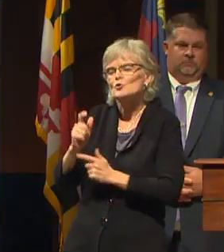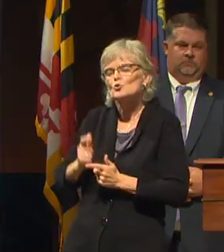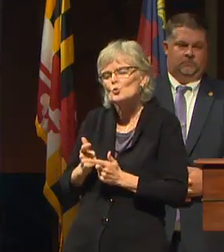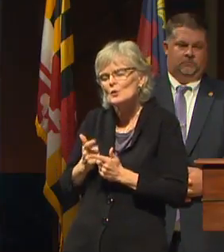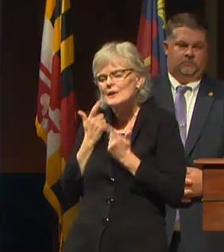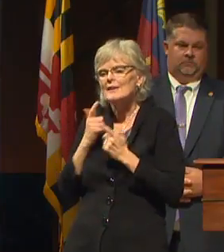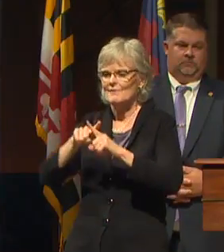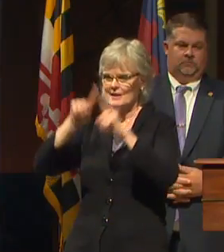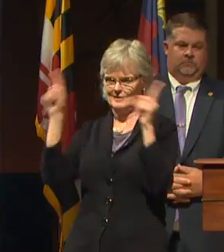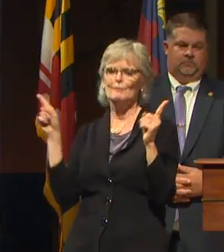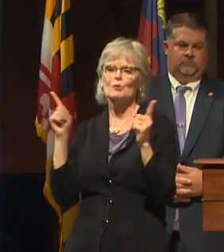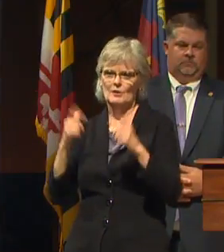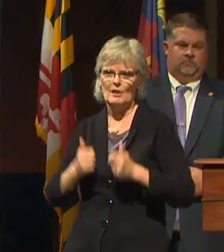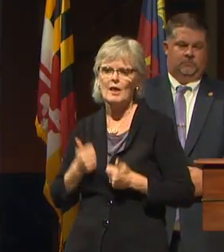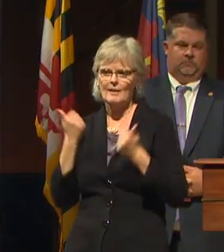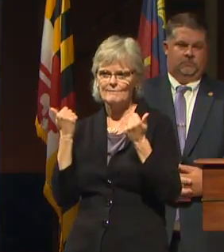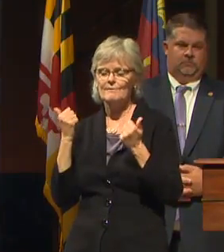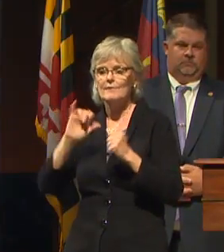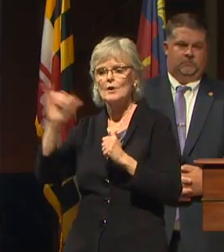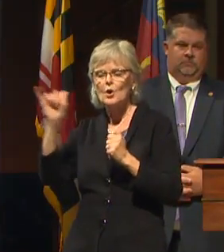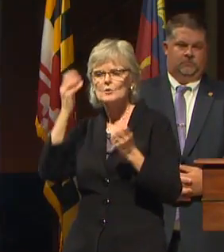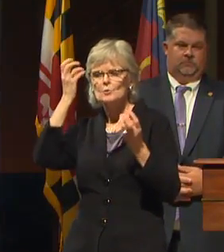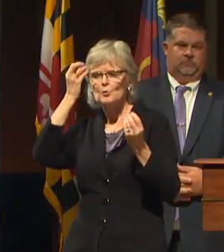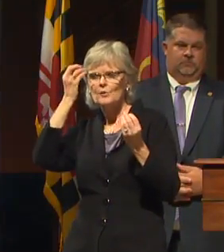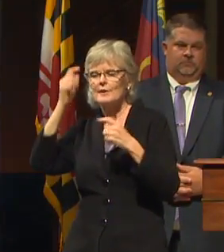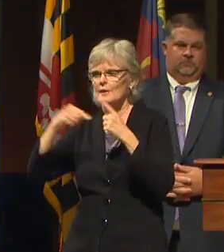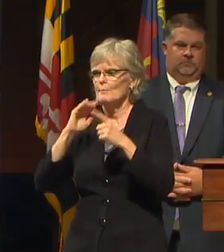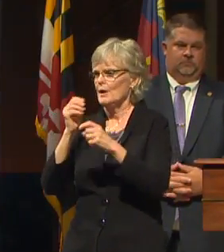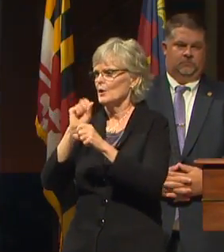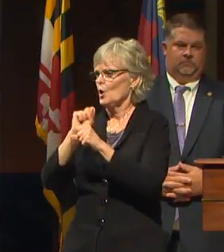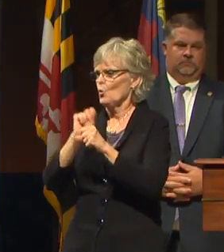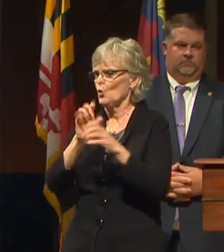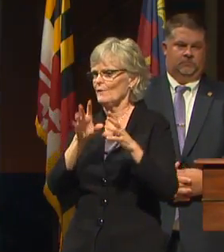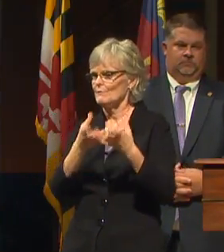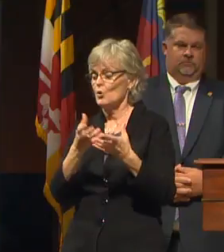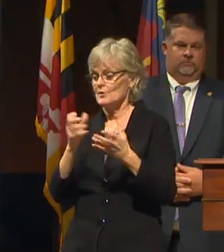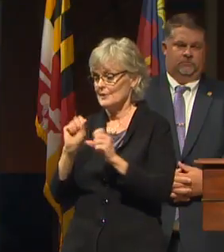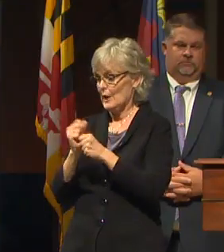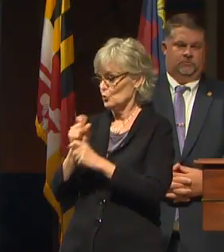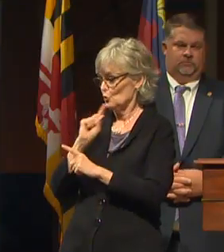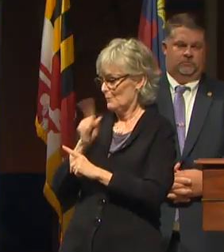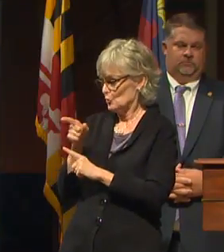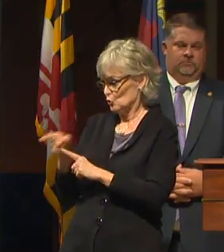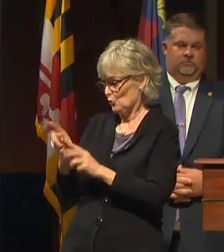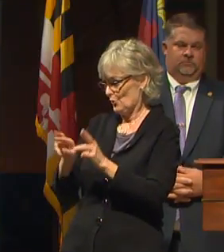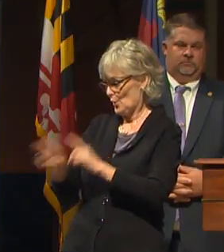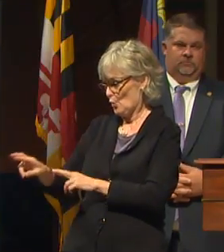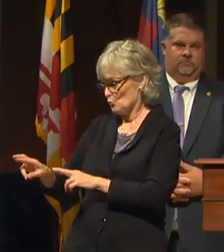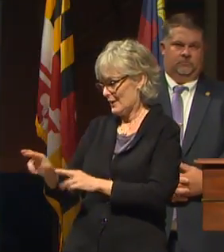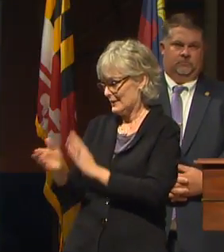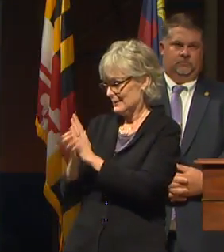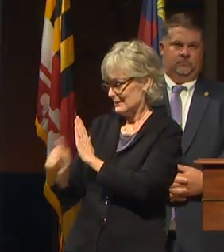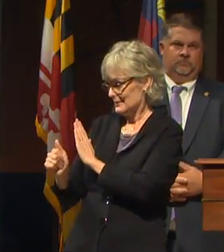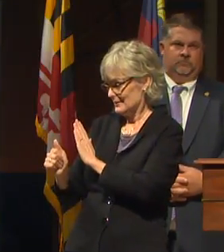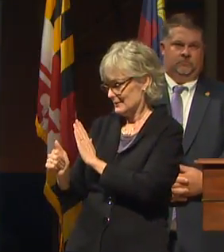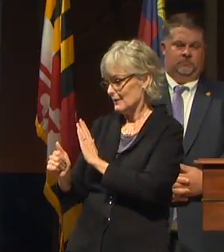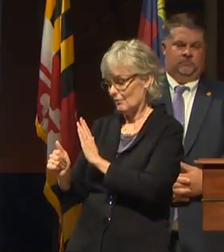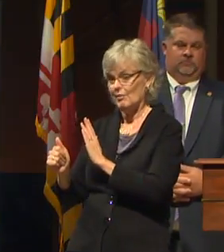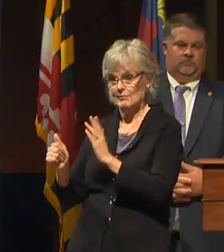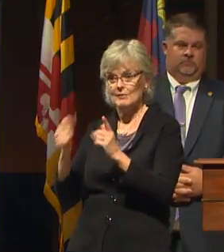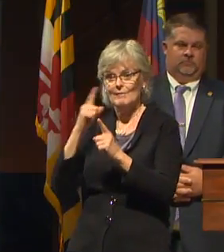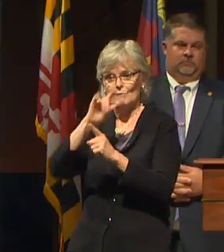life. We're also thinking hard about our workforce and how to make sure that they're ready and skilled to tackle this important